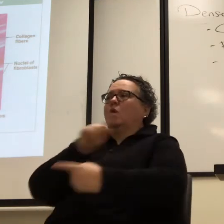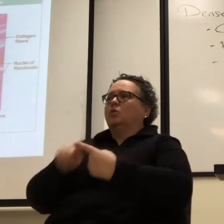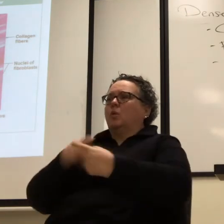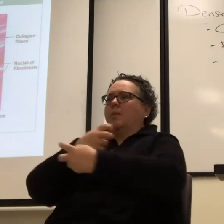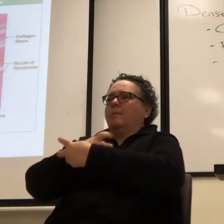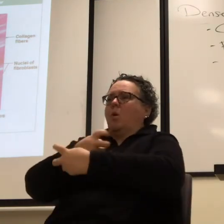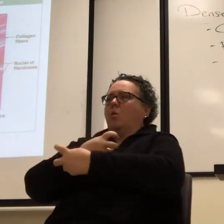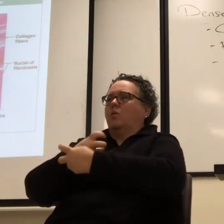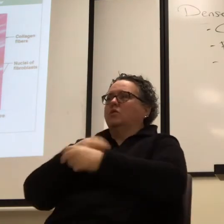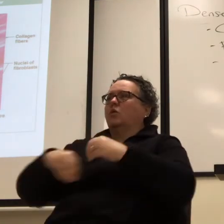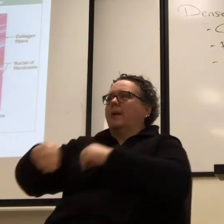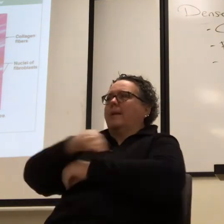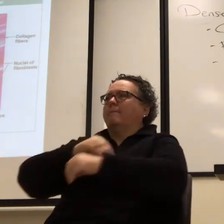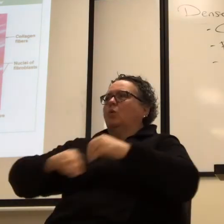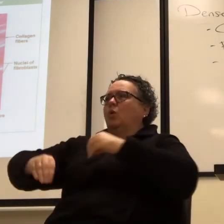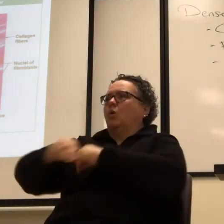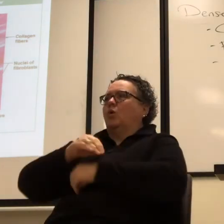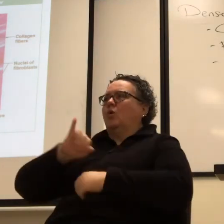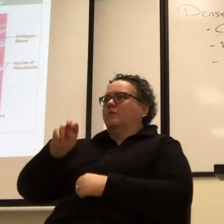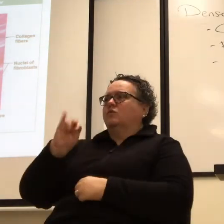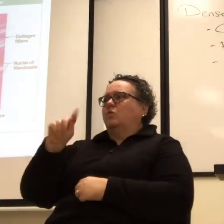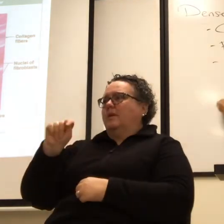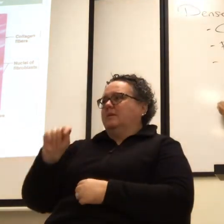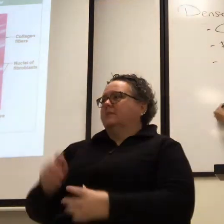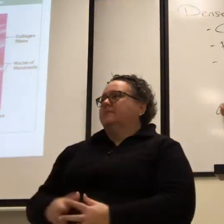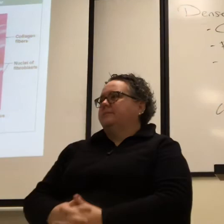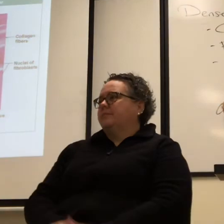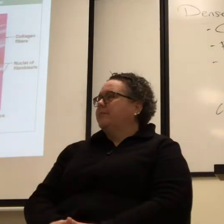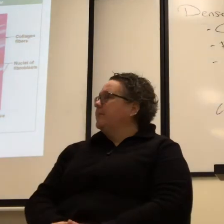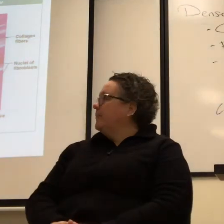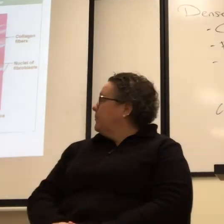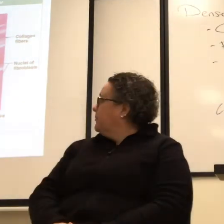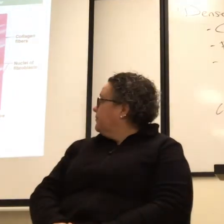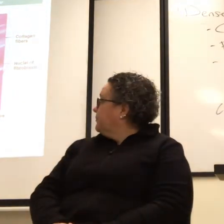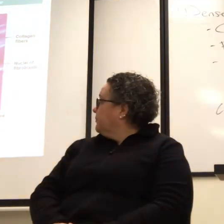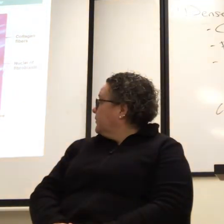move joints. So tendons